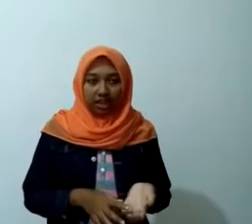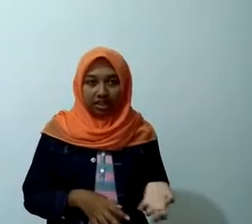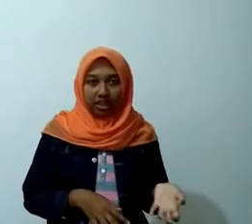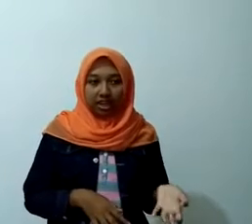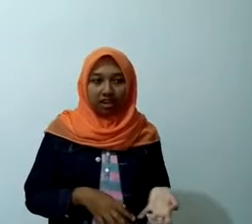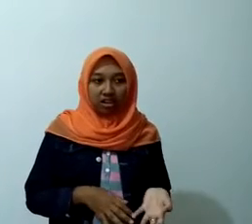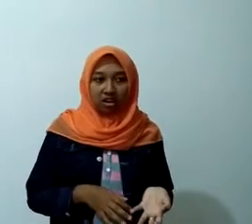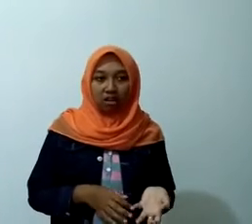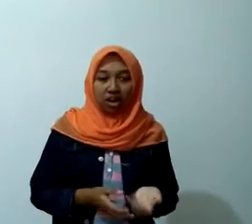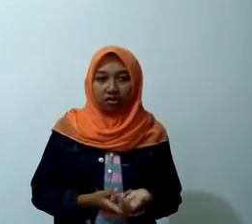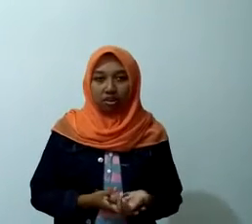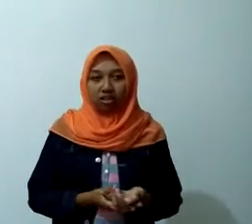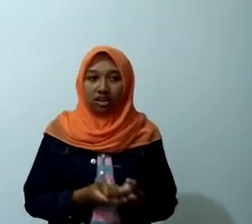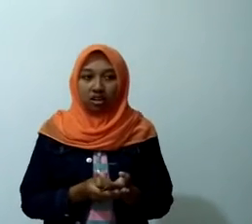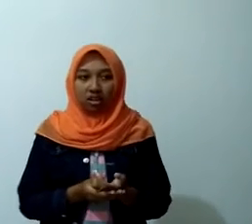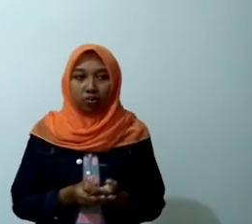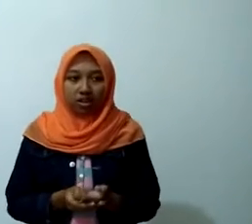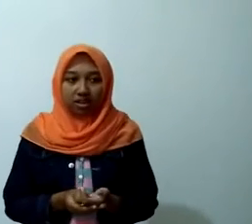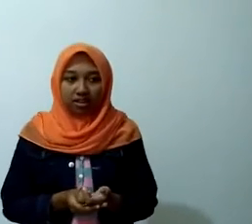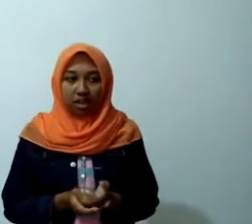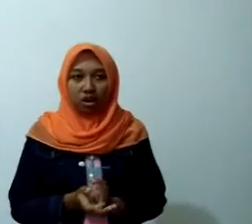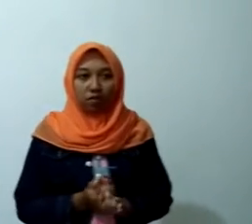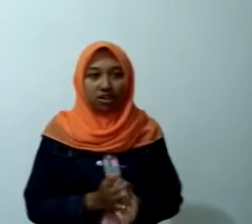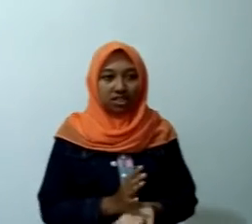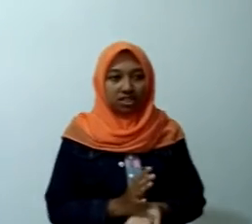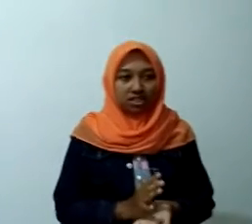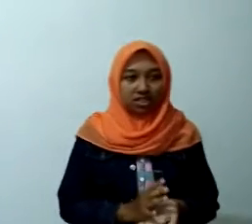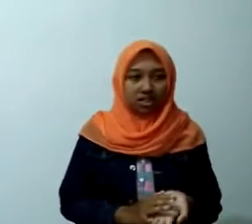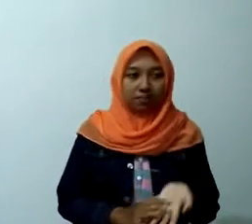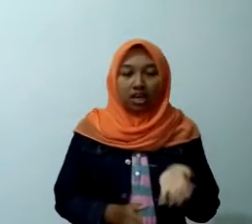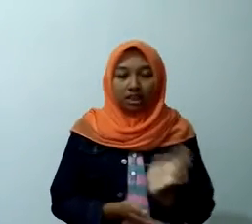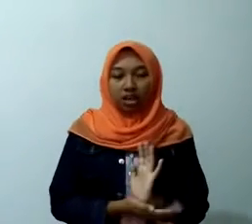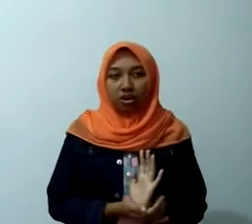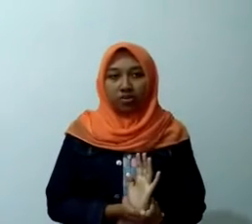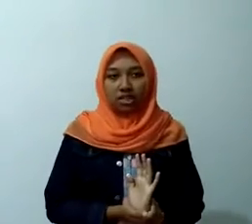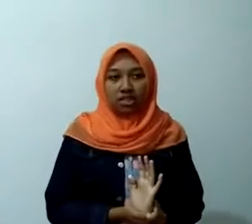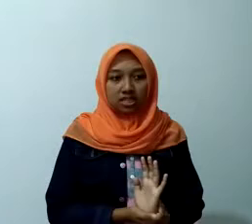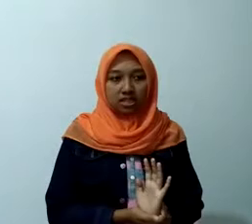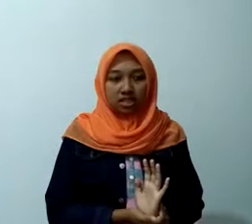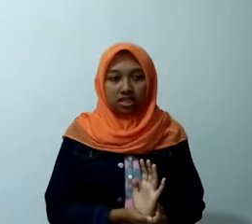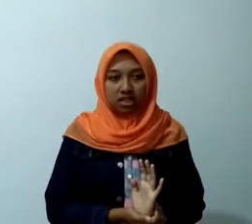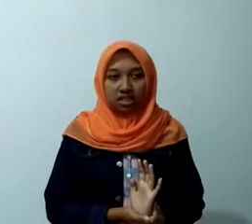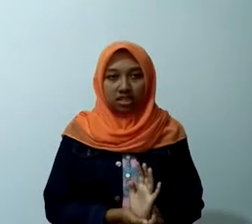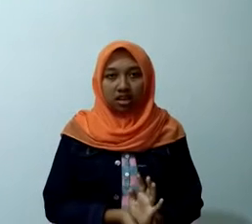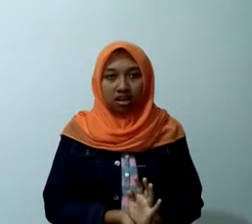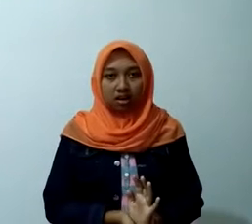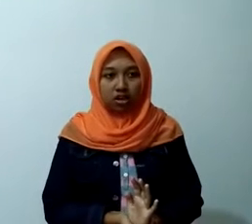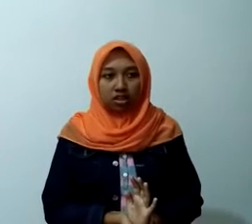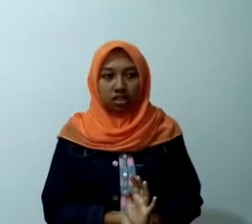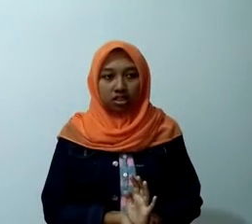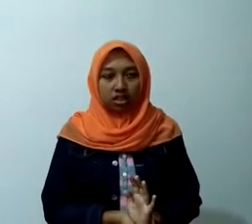school. And then now I will tell about the type of the research. Type of the research is